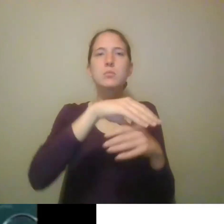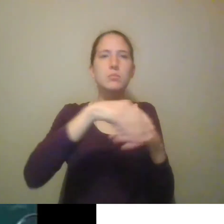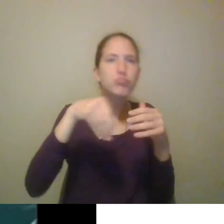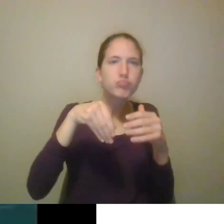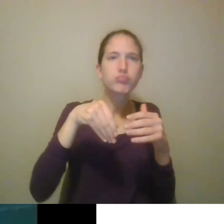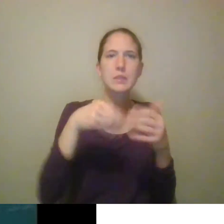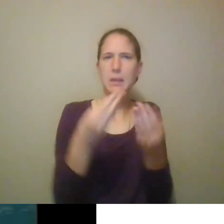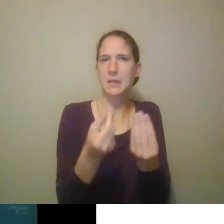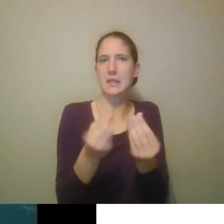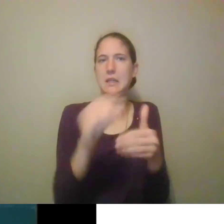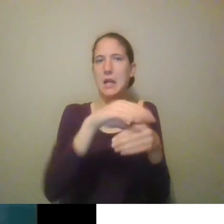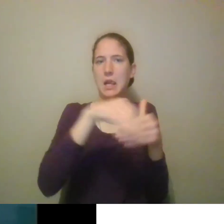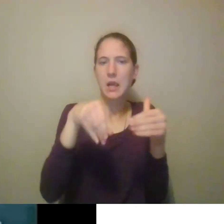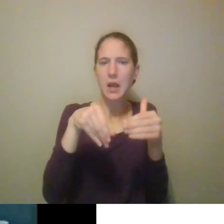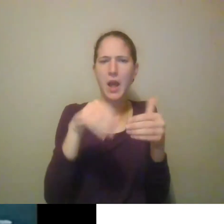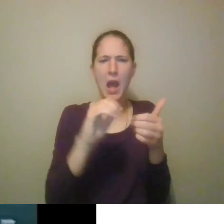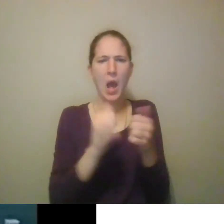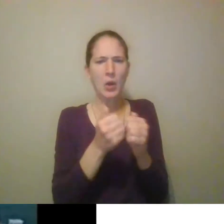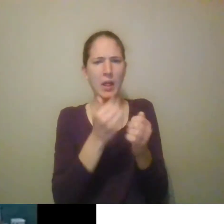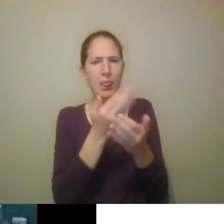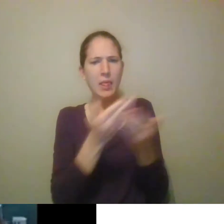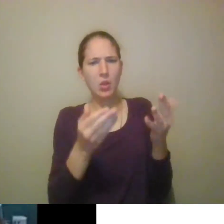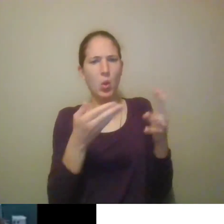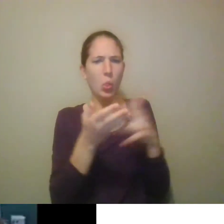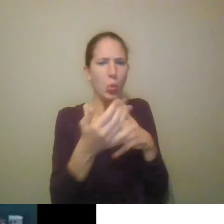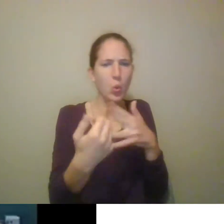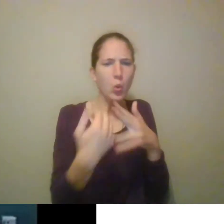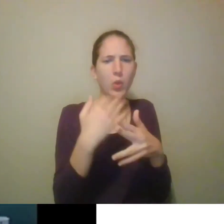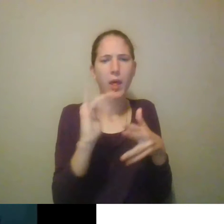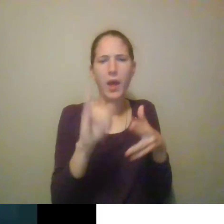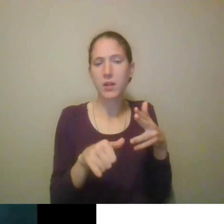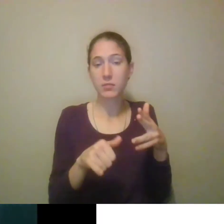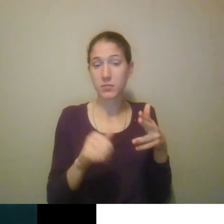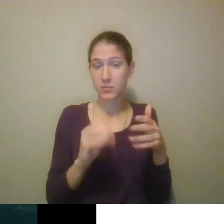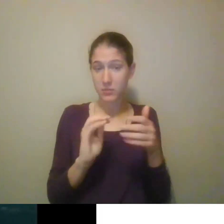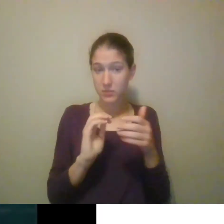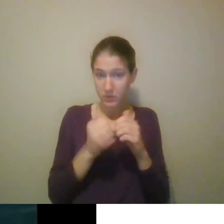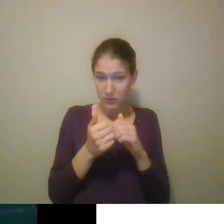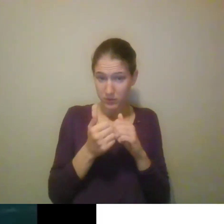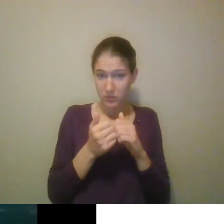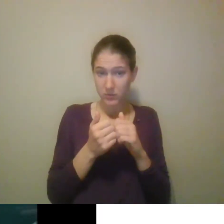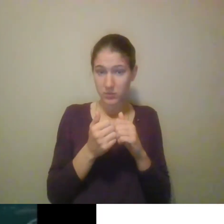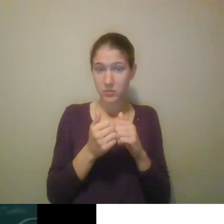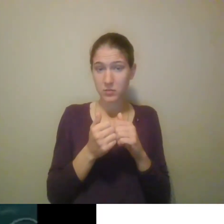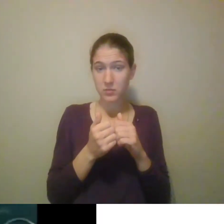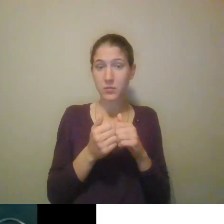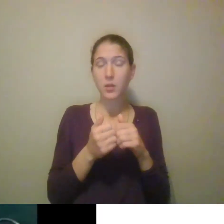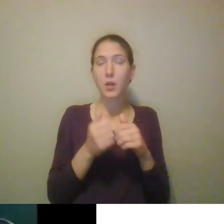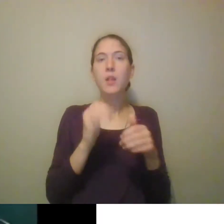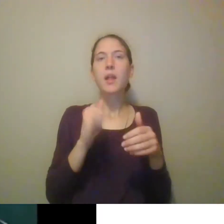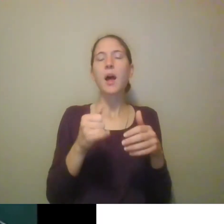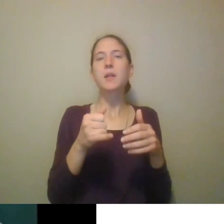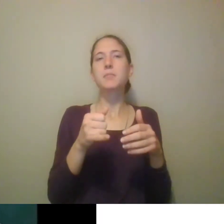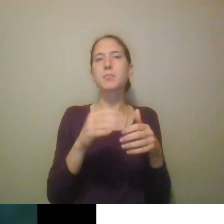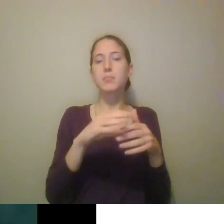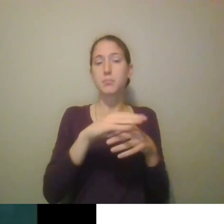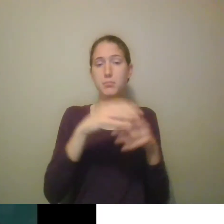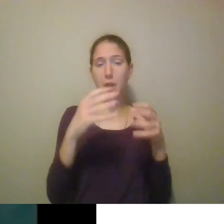protect it. But like, how can material get through this? Well, it can get through it because of